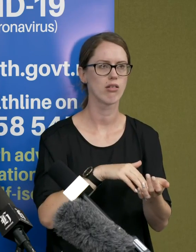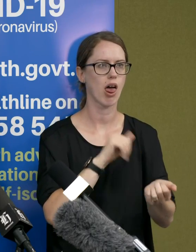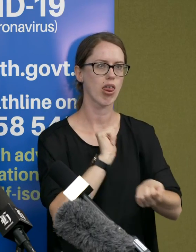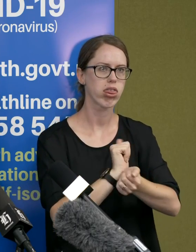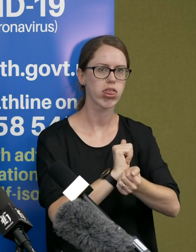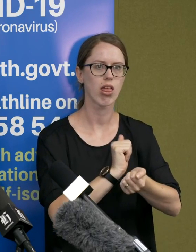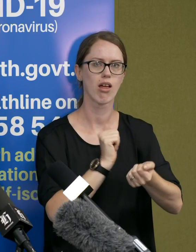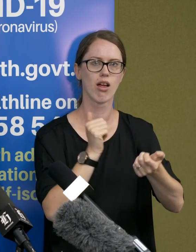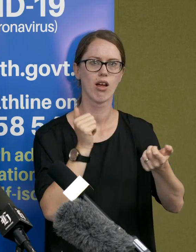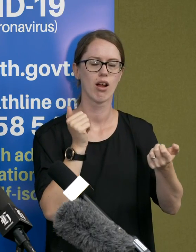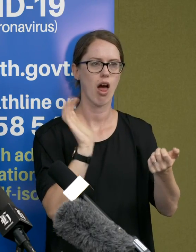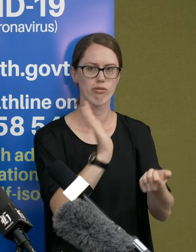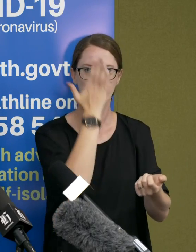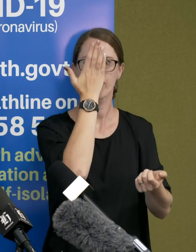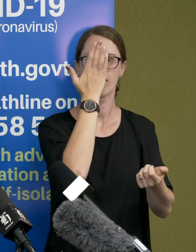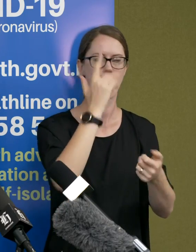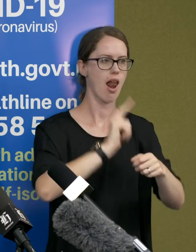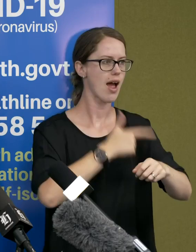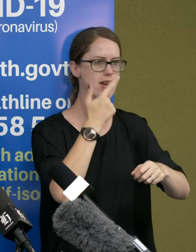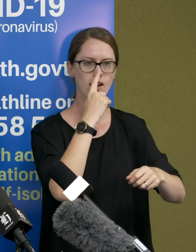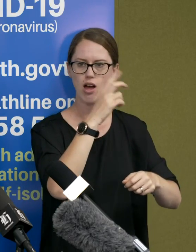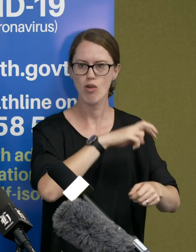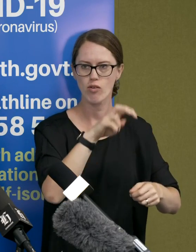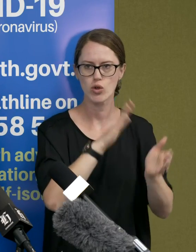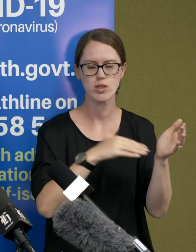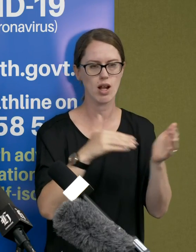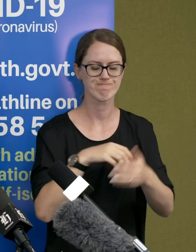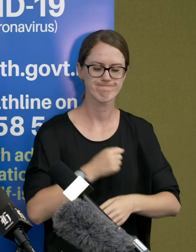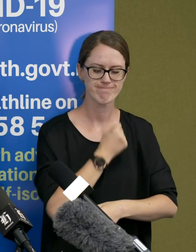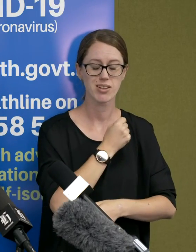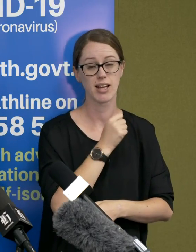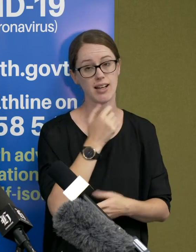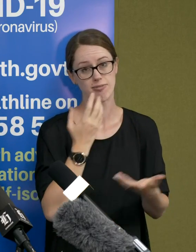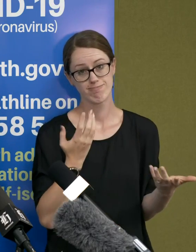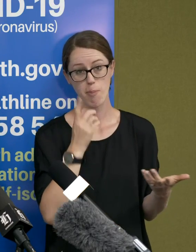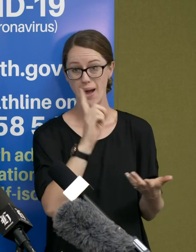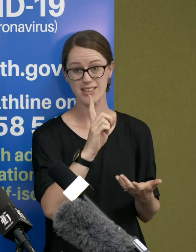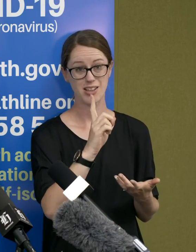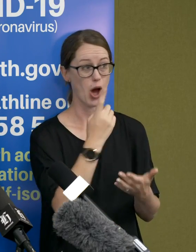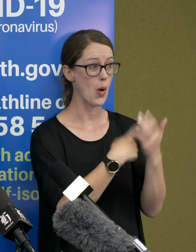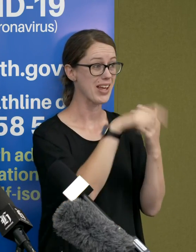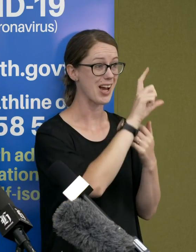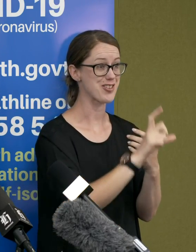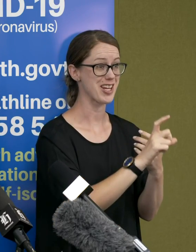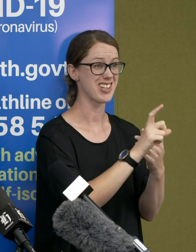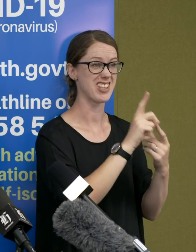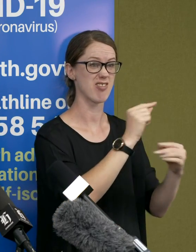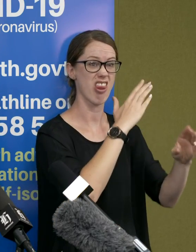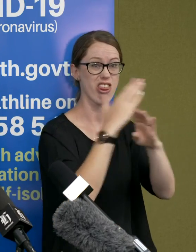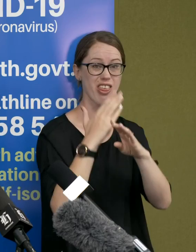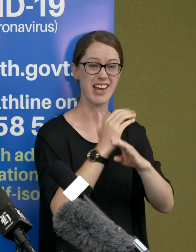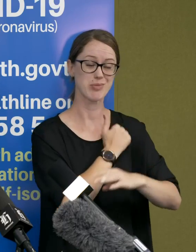find right at the 11th hour that they can't travel around the country. However, we are not the only country that is putting